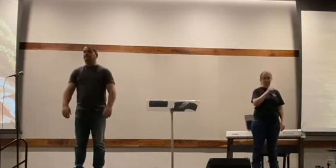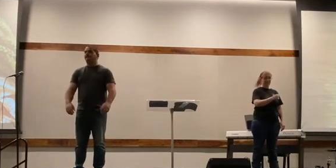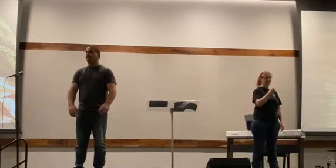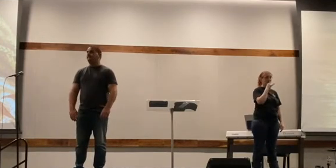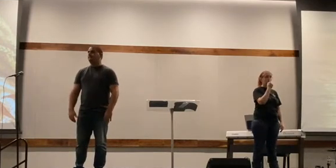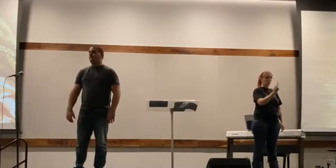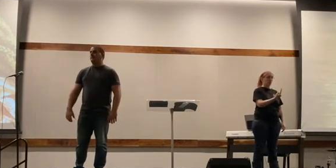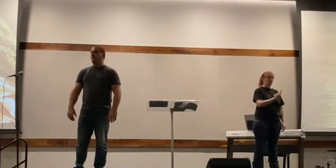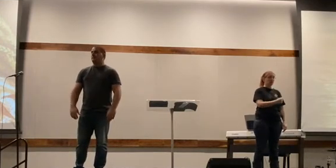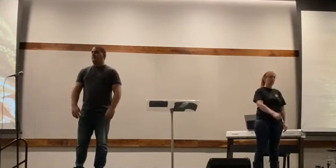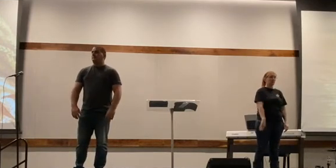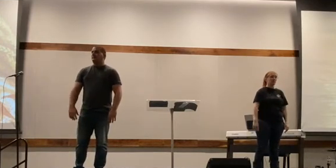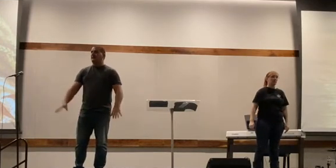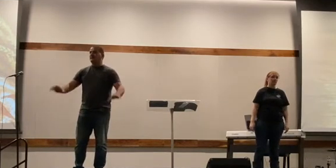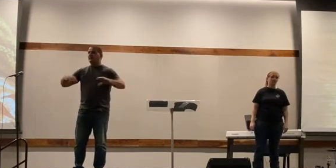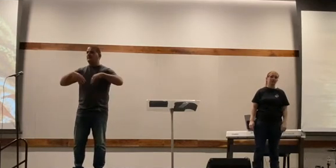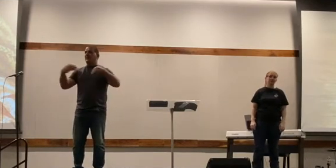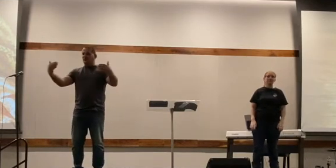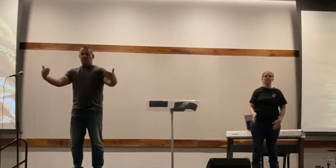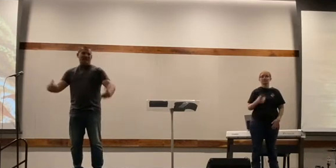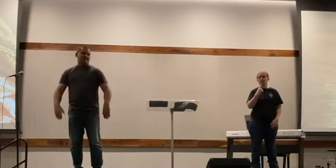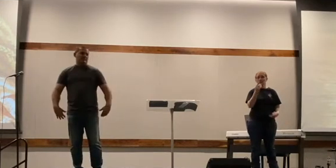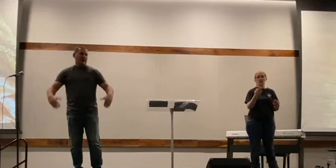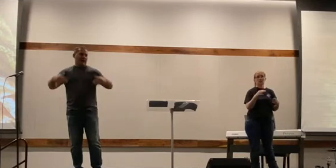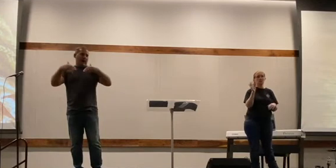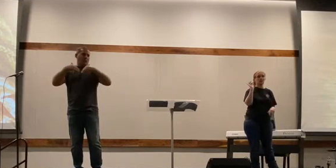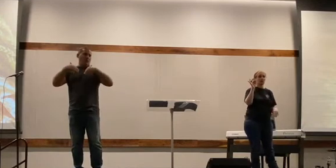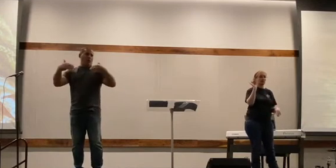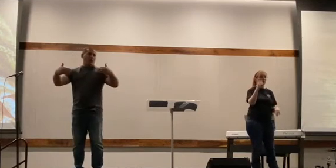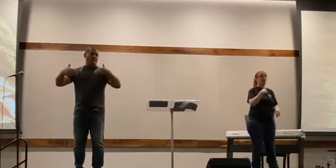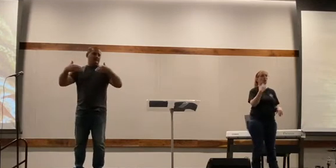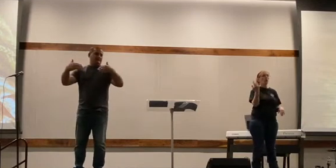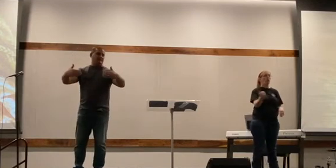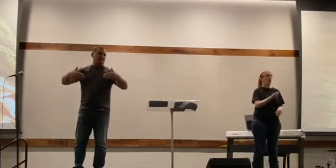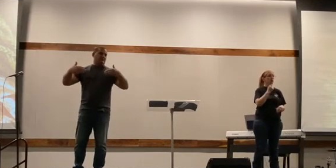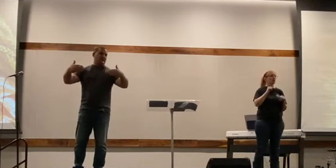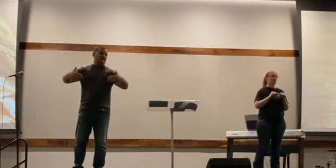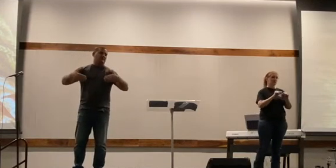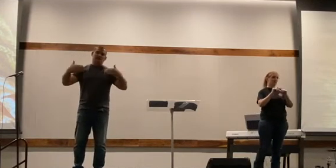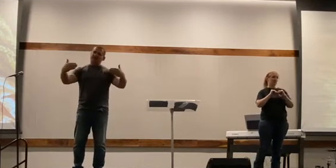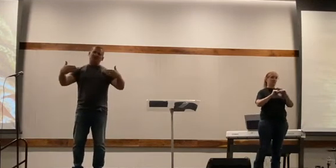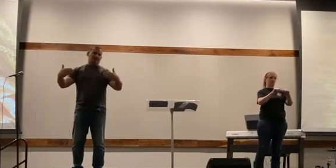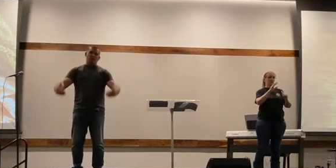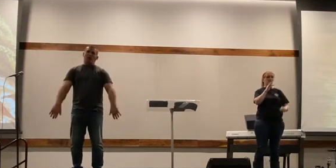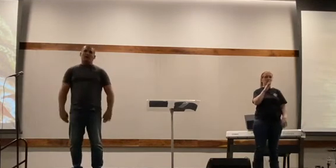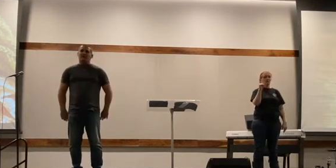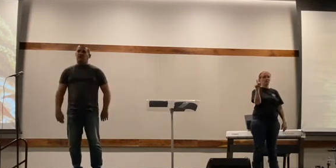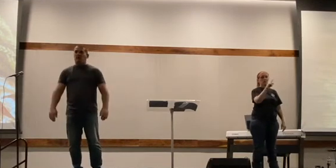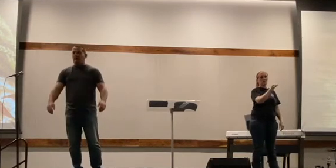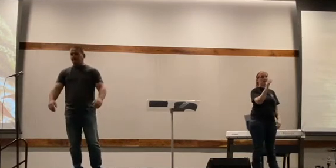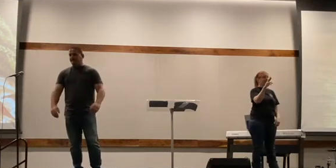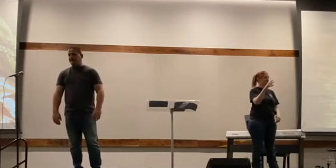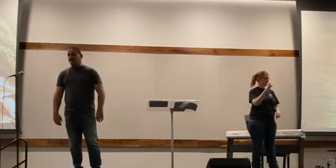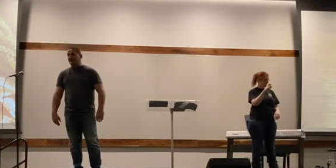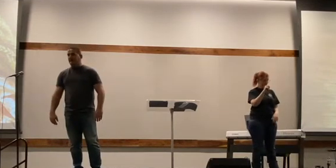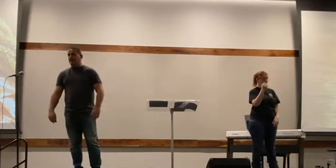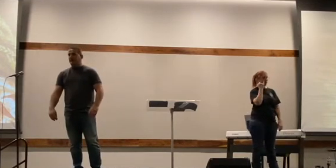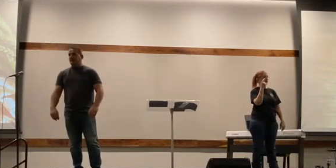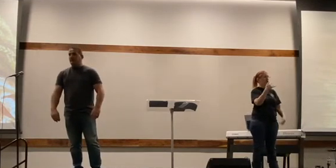them. Can I tell you something? As your pastor, I will always continue to talk to you, even if you are a brick wall. Amen.